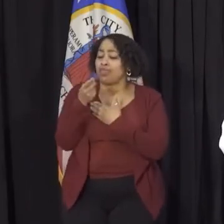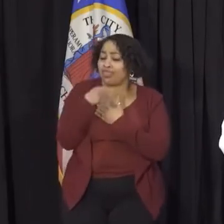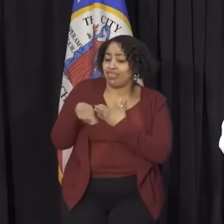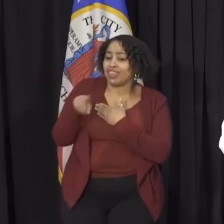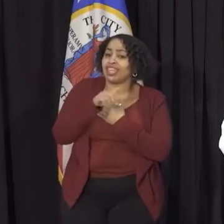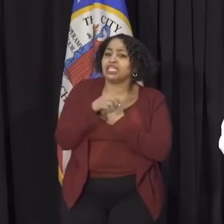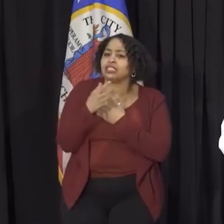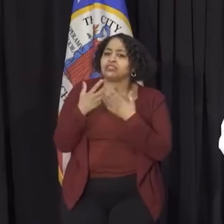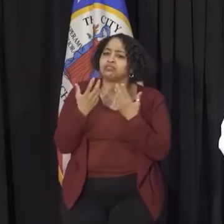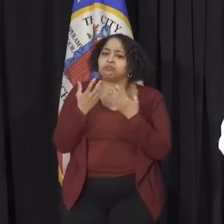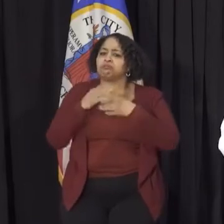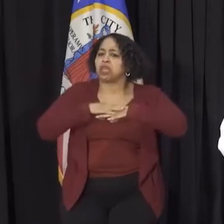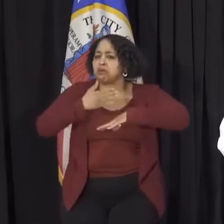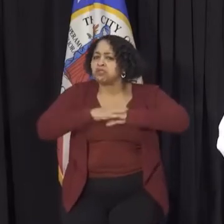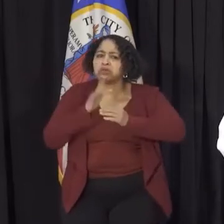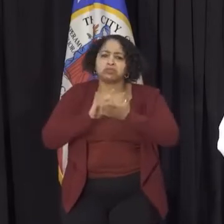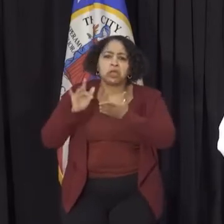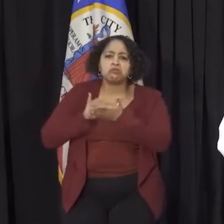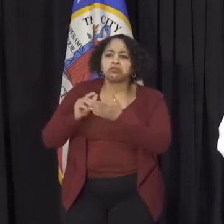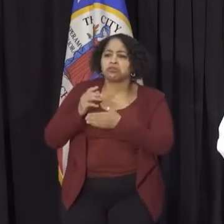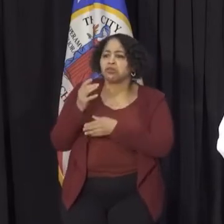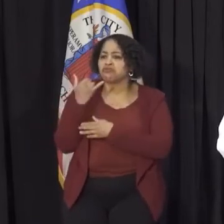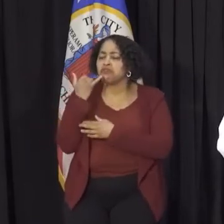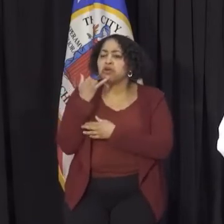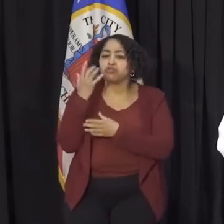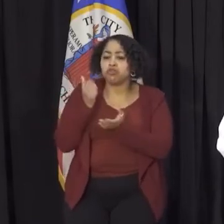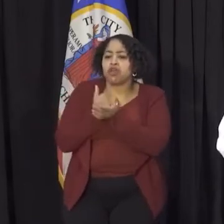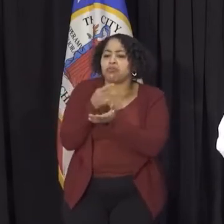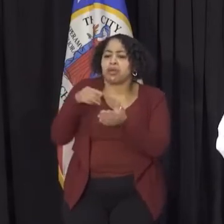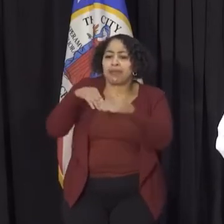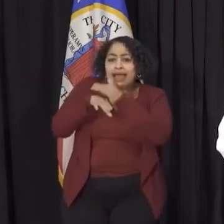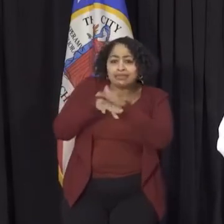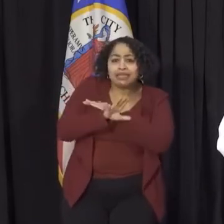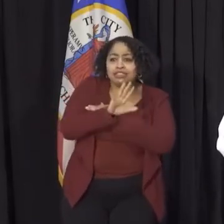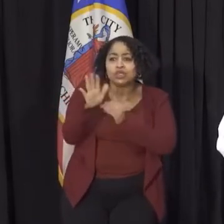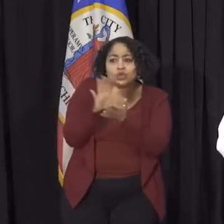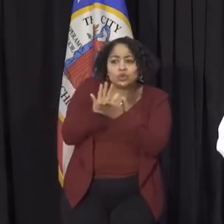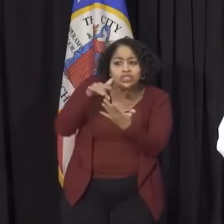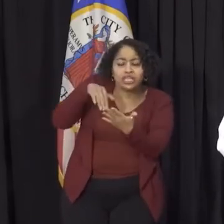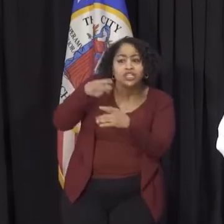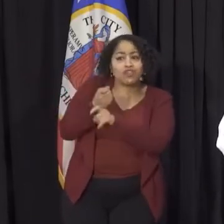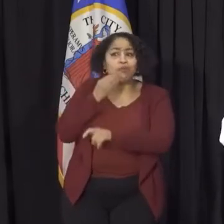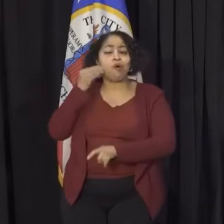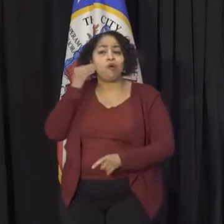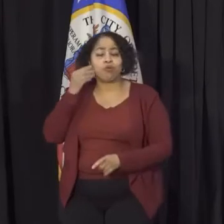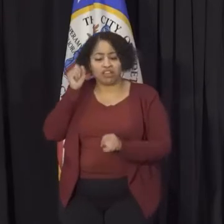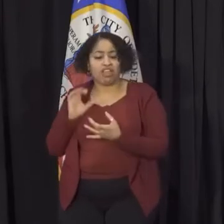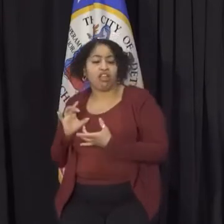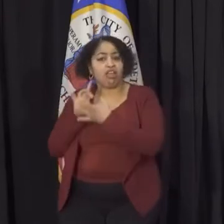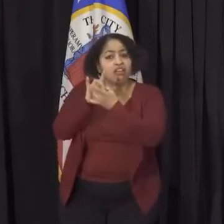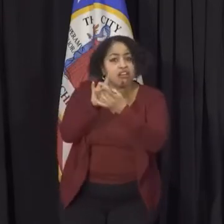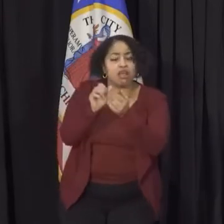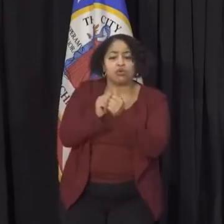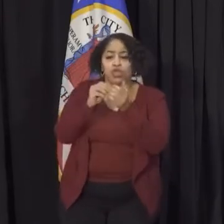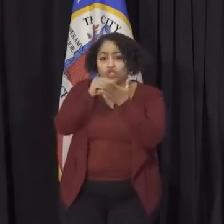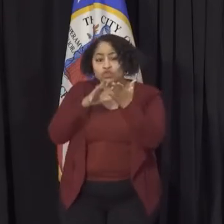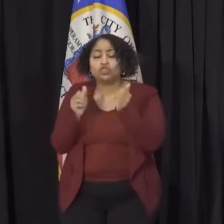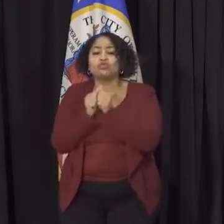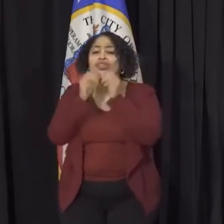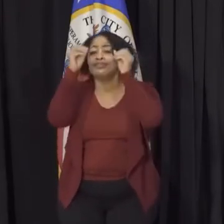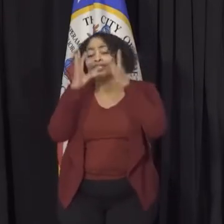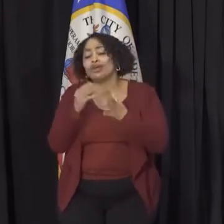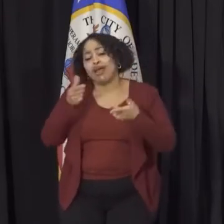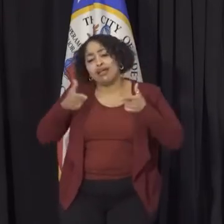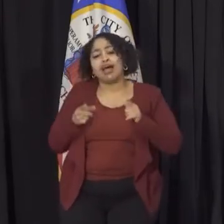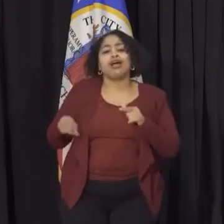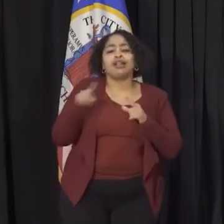will allow students to access their homework and school studies from home. They will digitally connect students with their teachers and